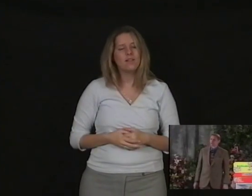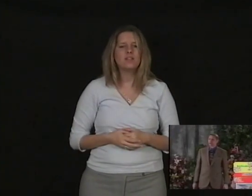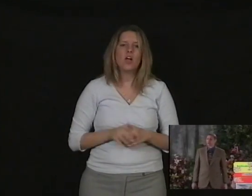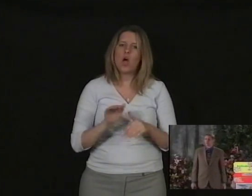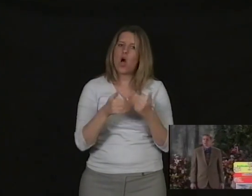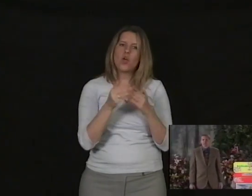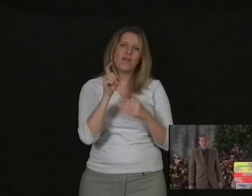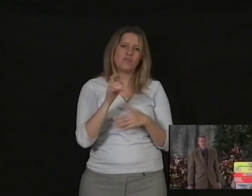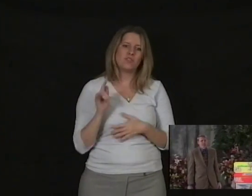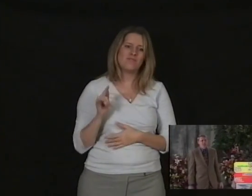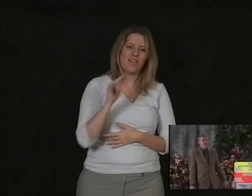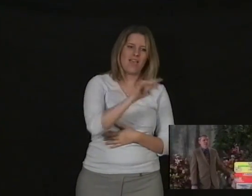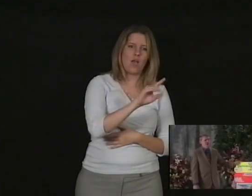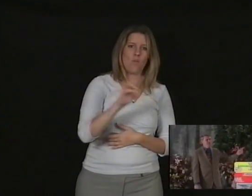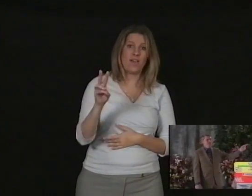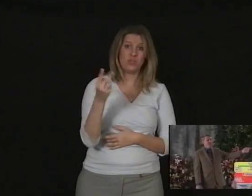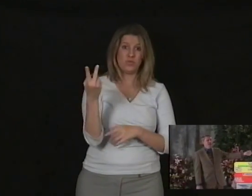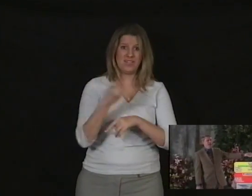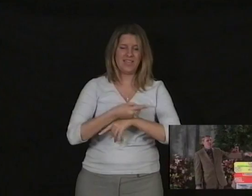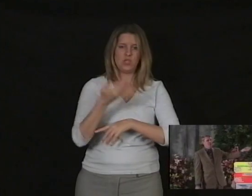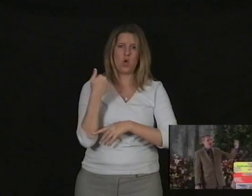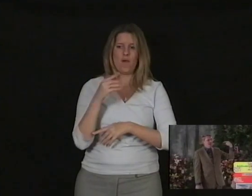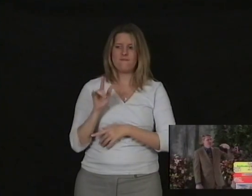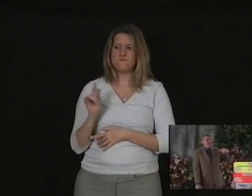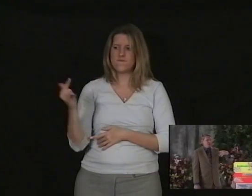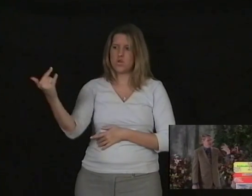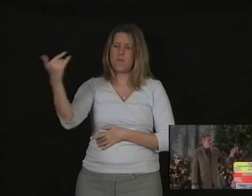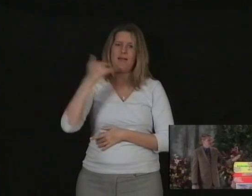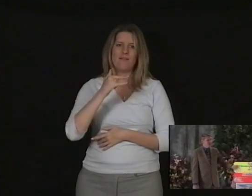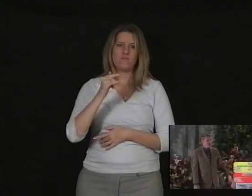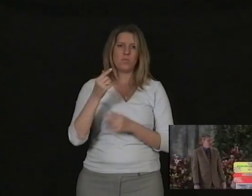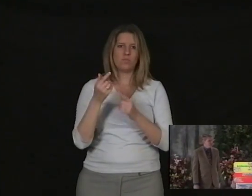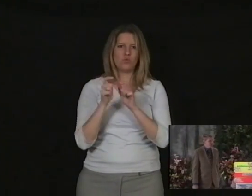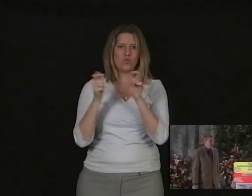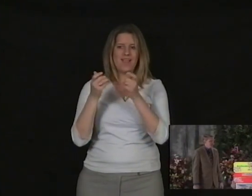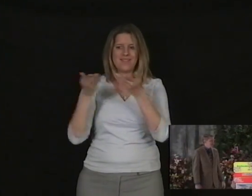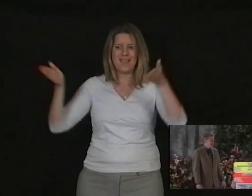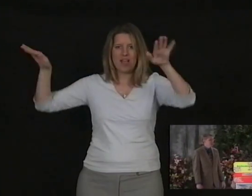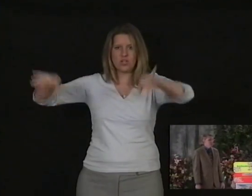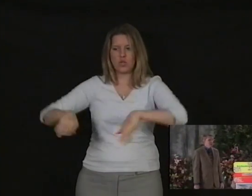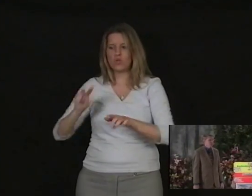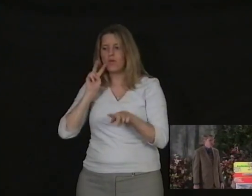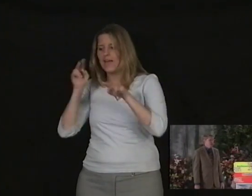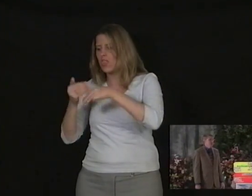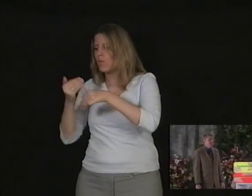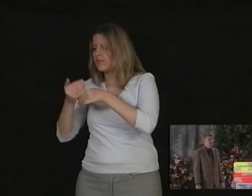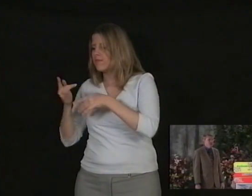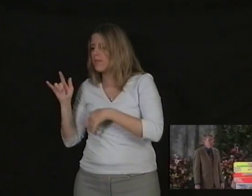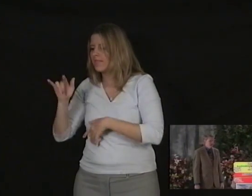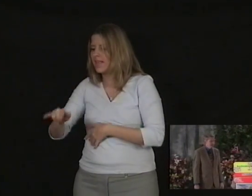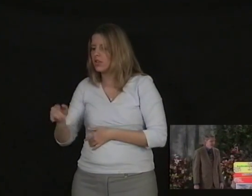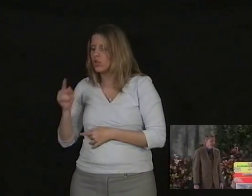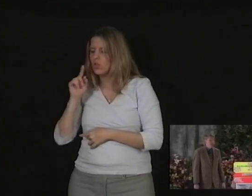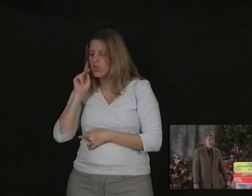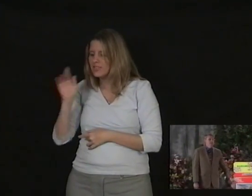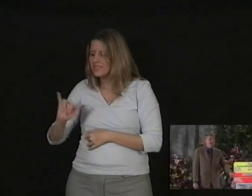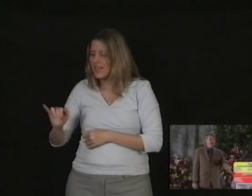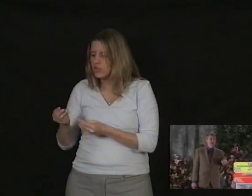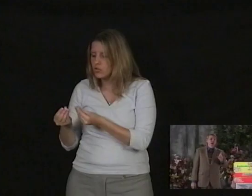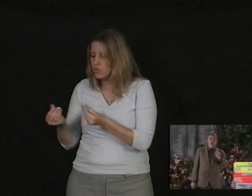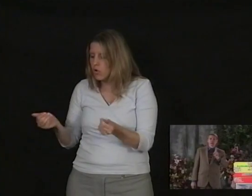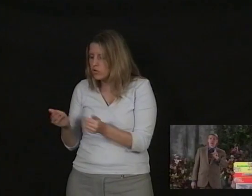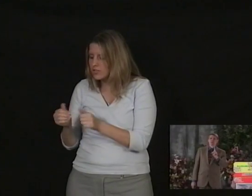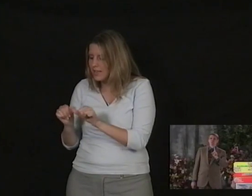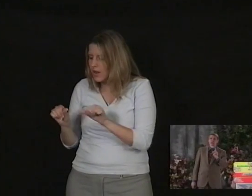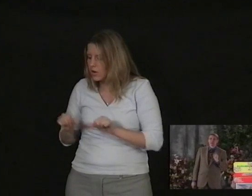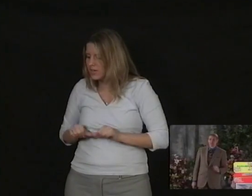All you gotta do is fly out west. 2 days ago I flew back from Grand Canyon, flew out west. You just look out the window of the plane, folks. It looks like there's erosion marks every place down there in